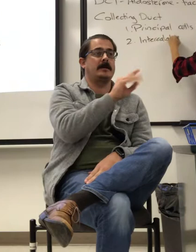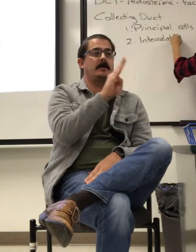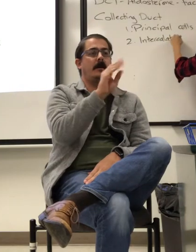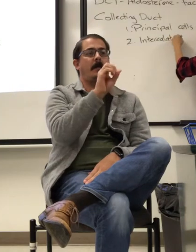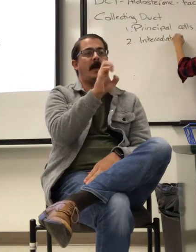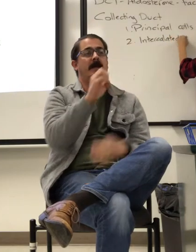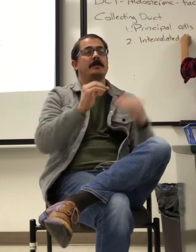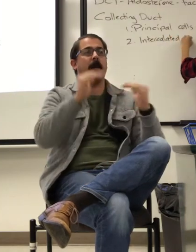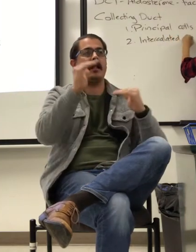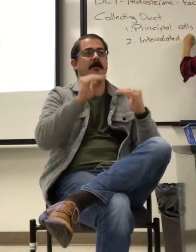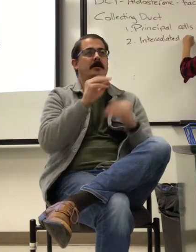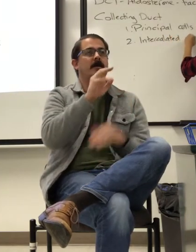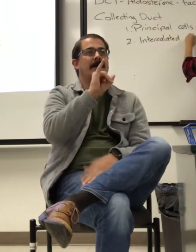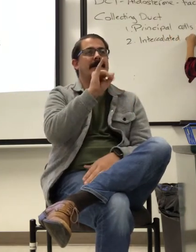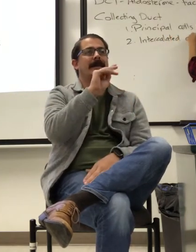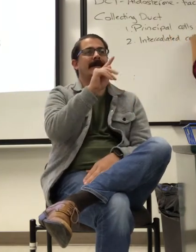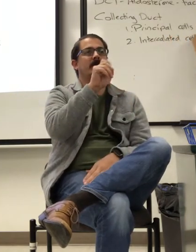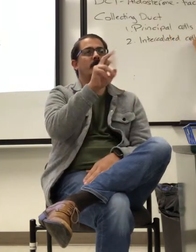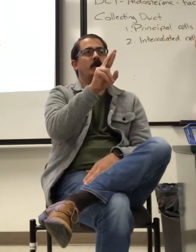They're intercalated cells,